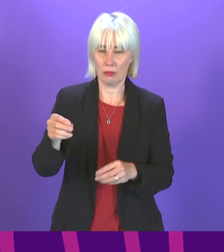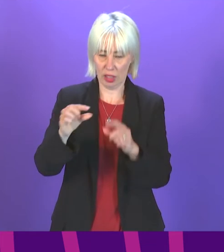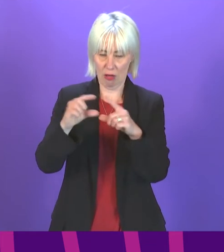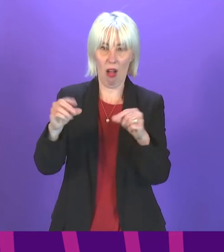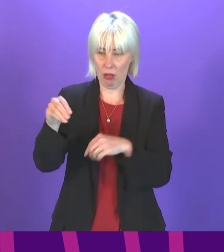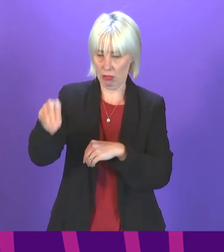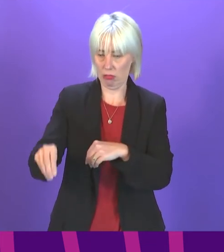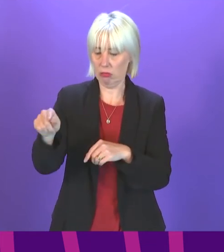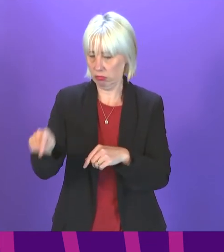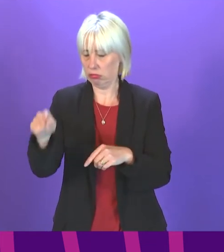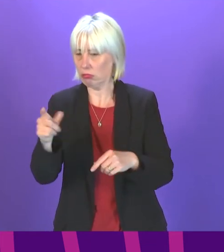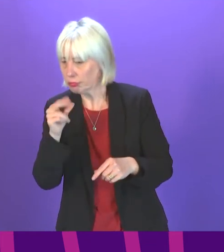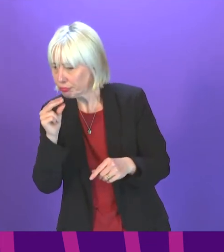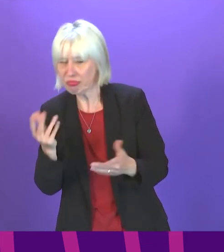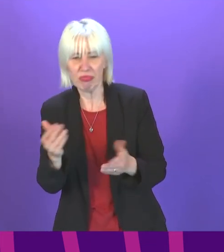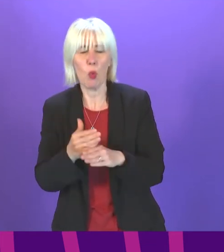am